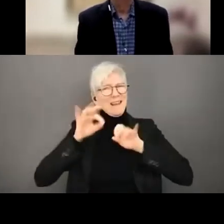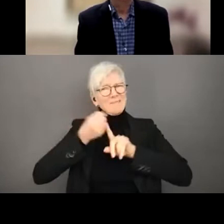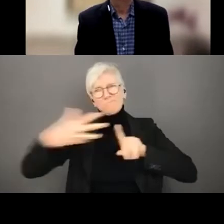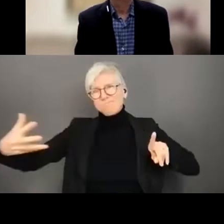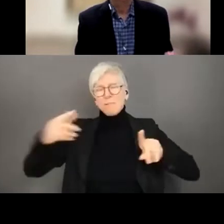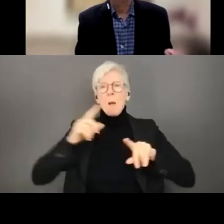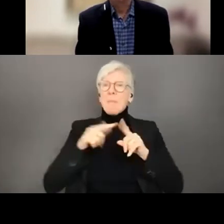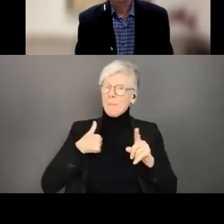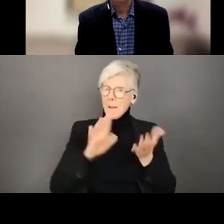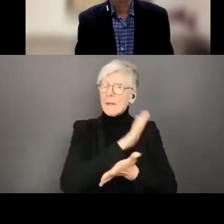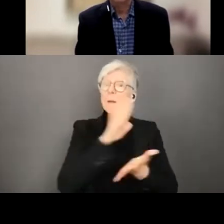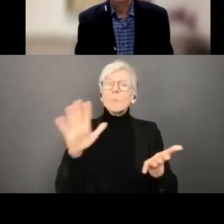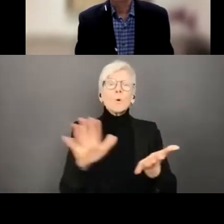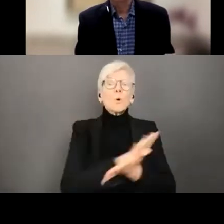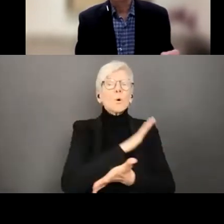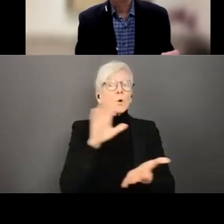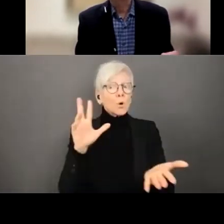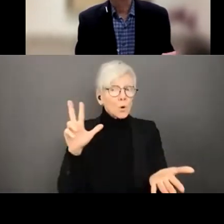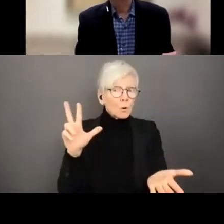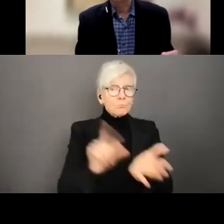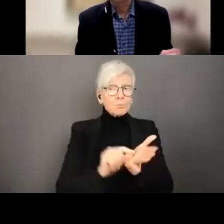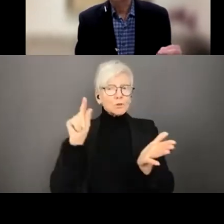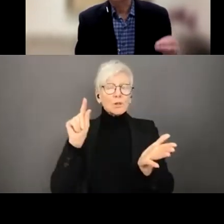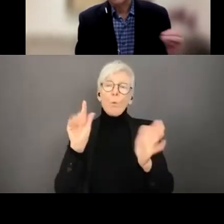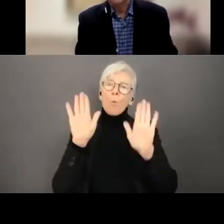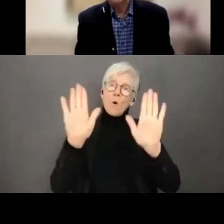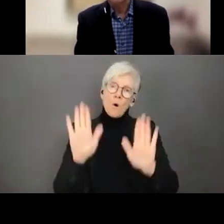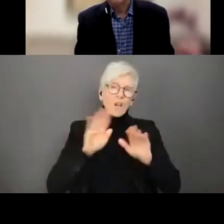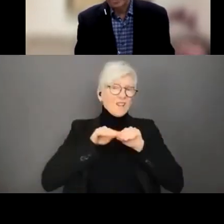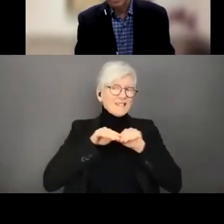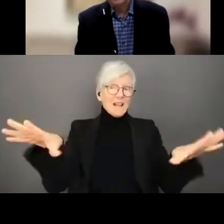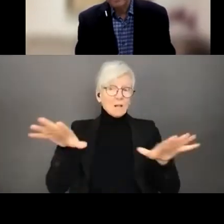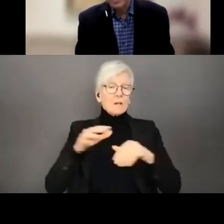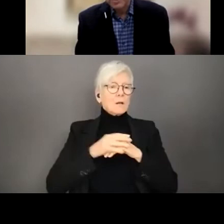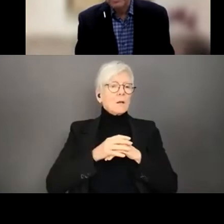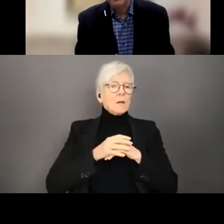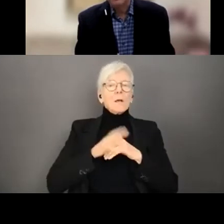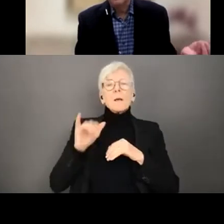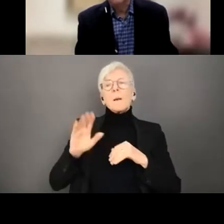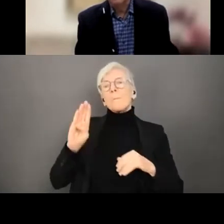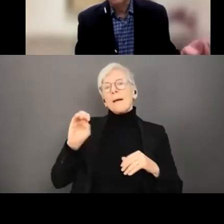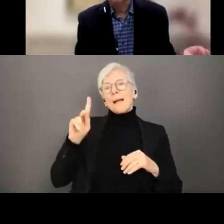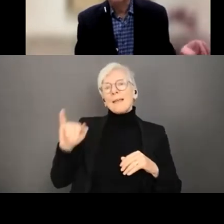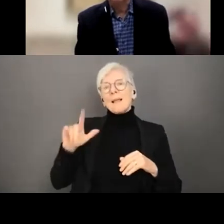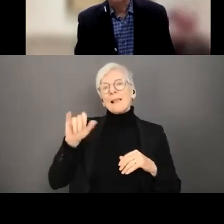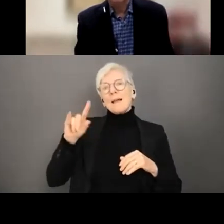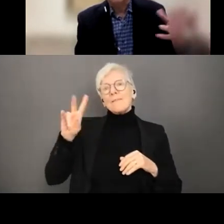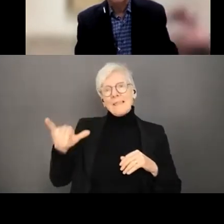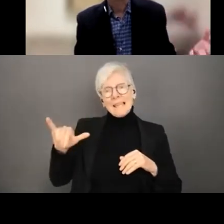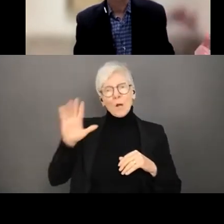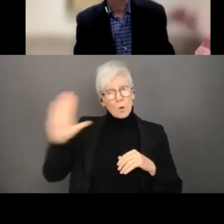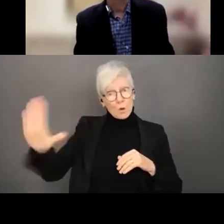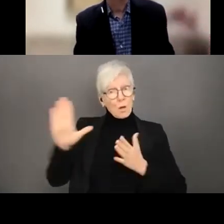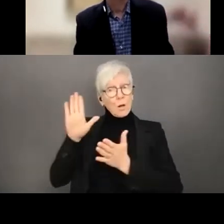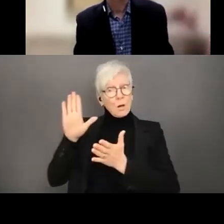off to whoever wants to read it. And Becca Levy's paper is also, I